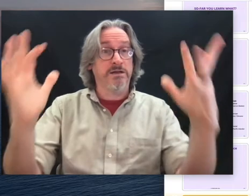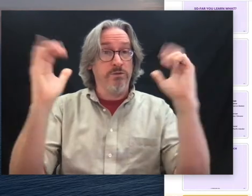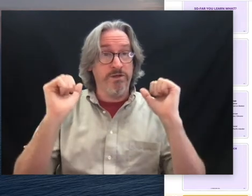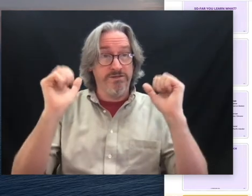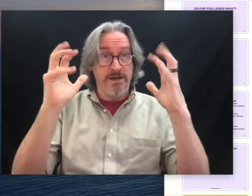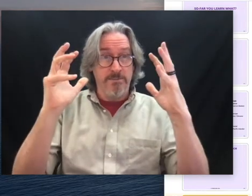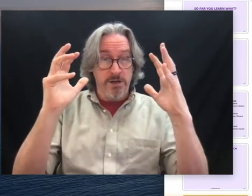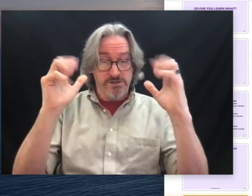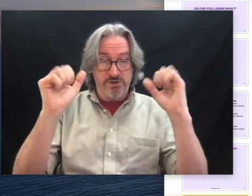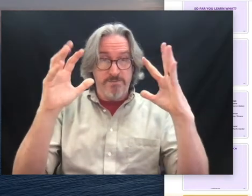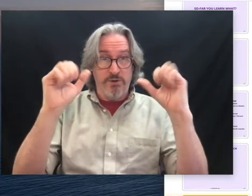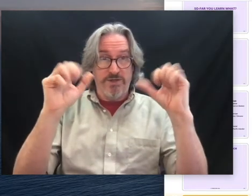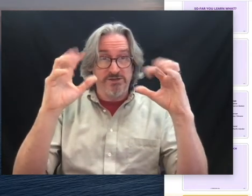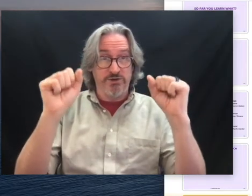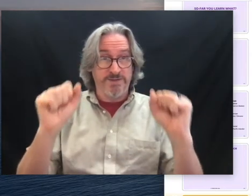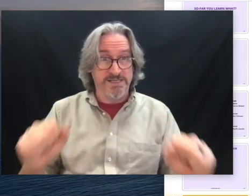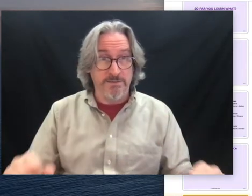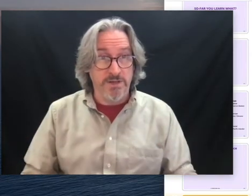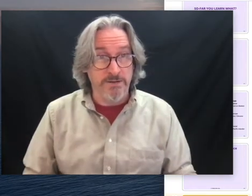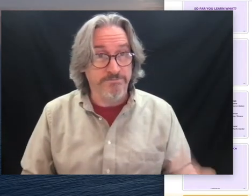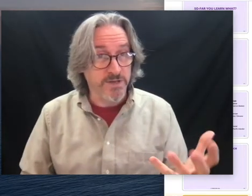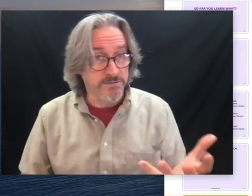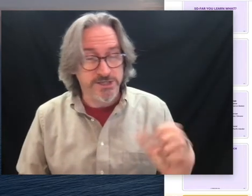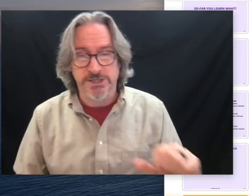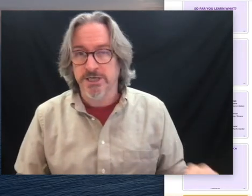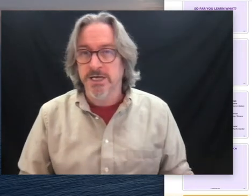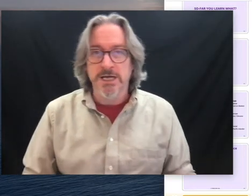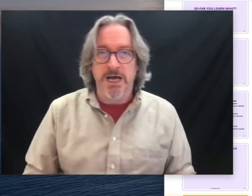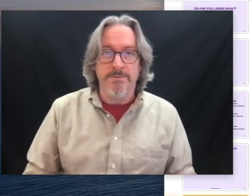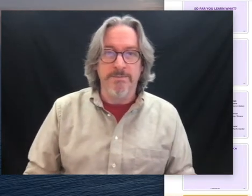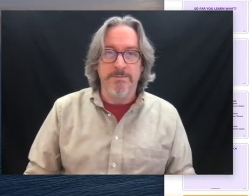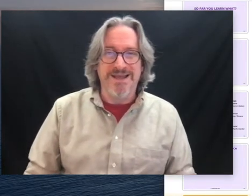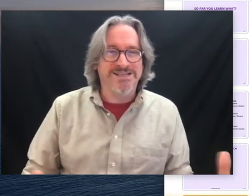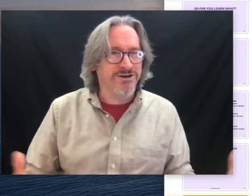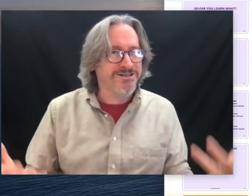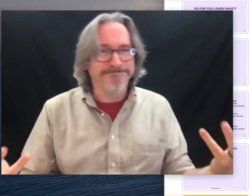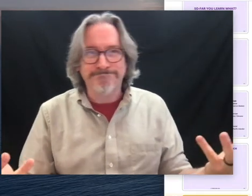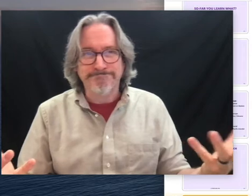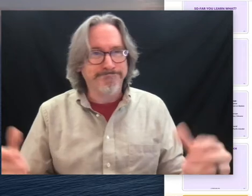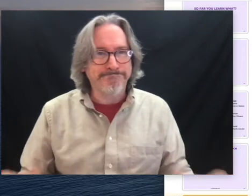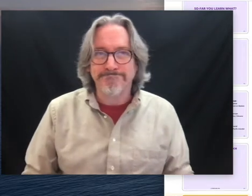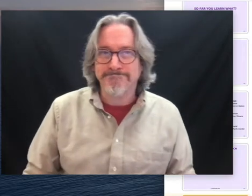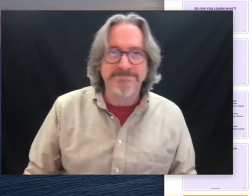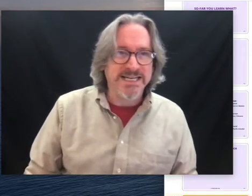sign with them so that both hands are doing the same thing. It's hard.